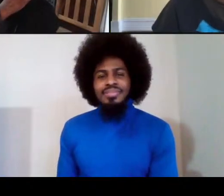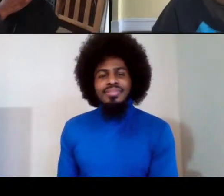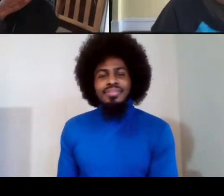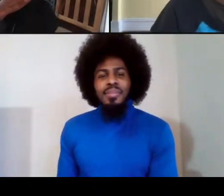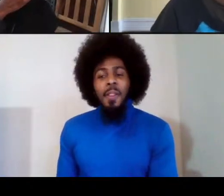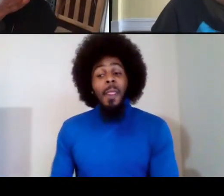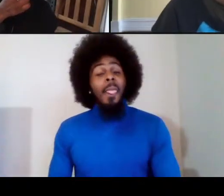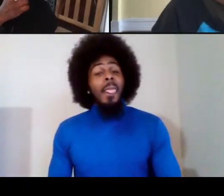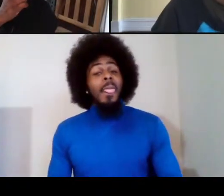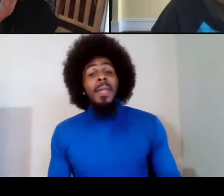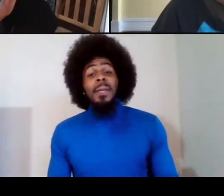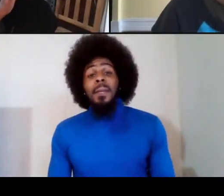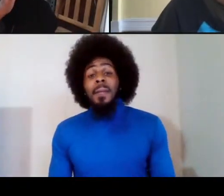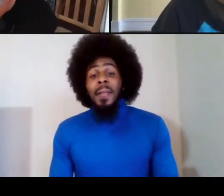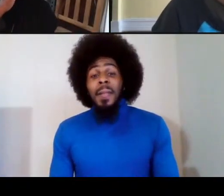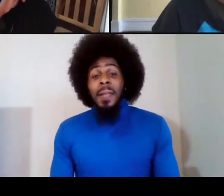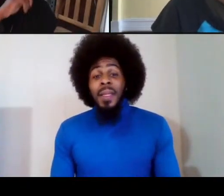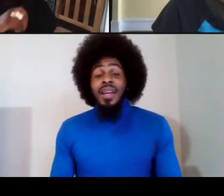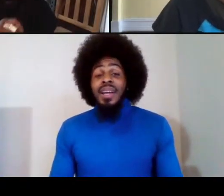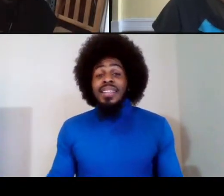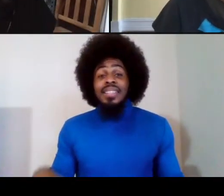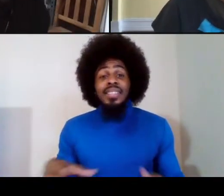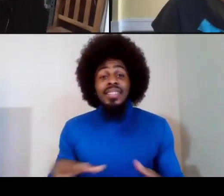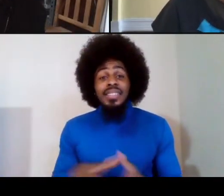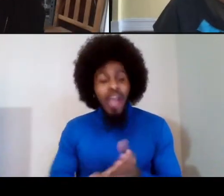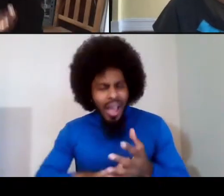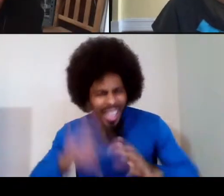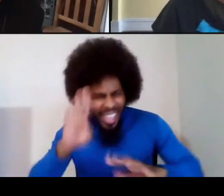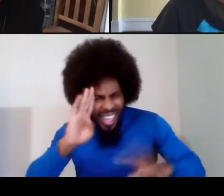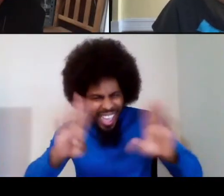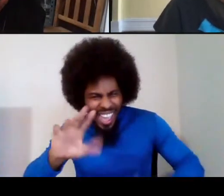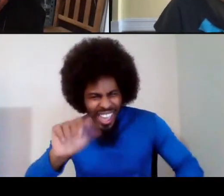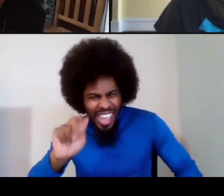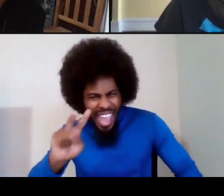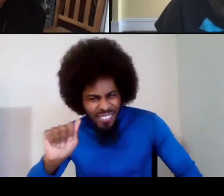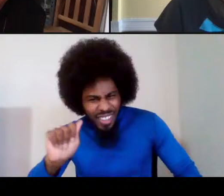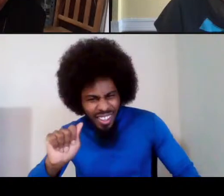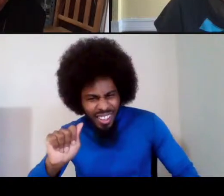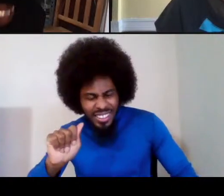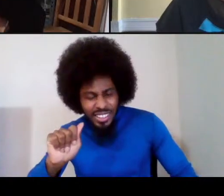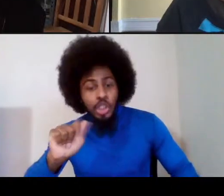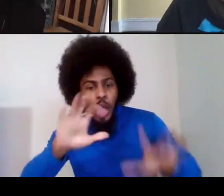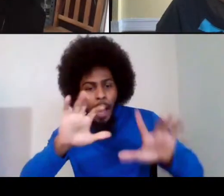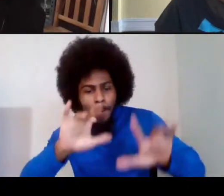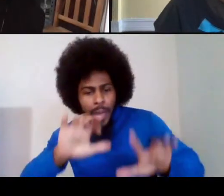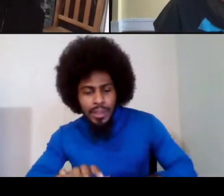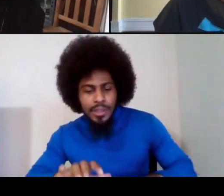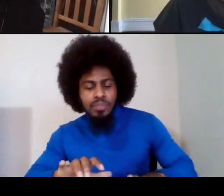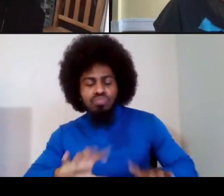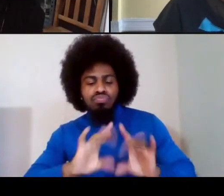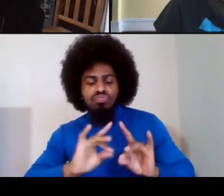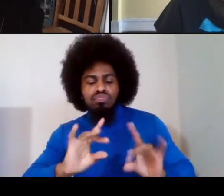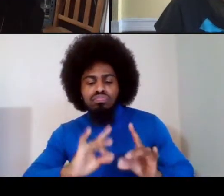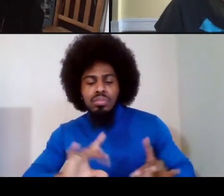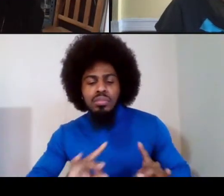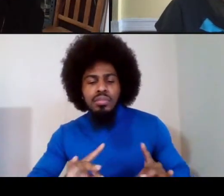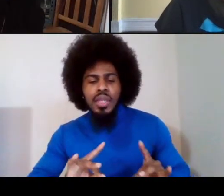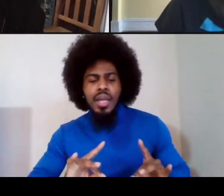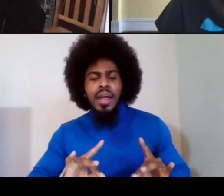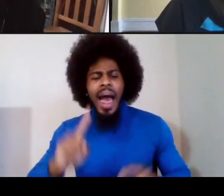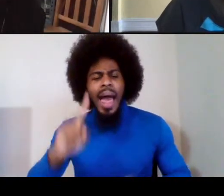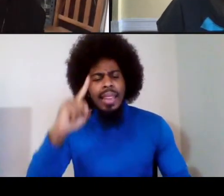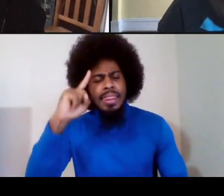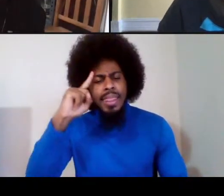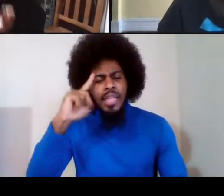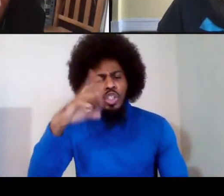Ava Ya Asantewa. Hey, Ava. Gave you, I think this was for Nyjah's